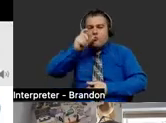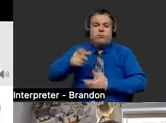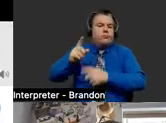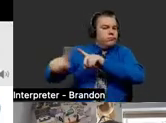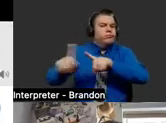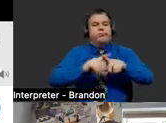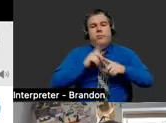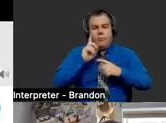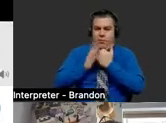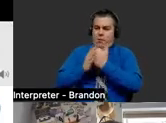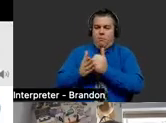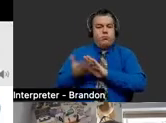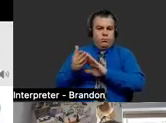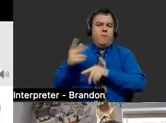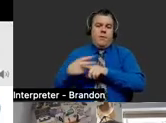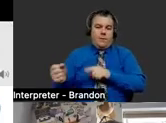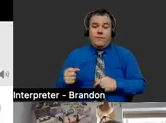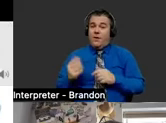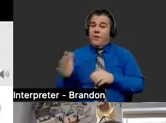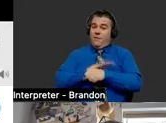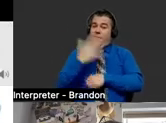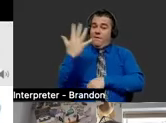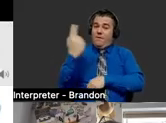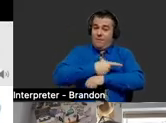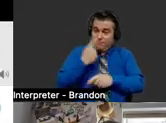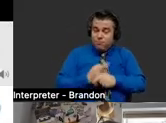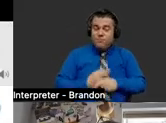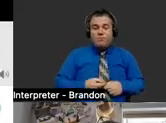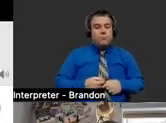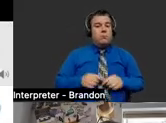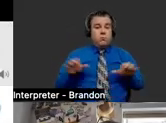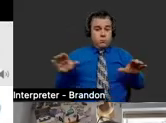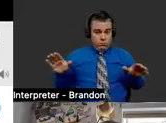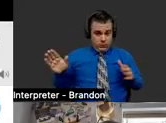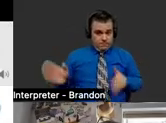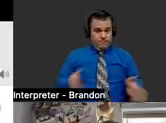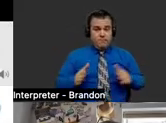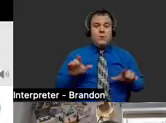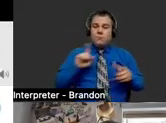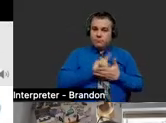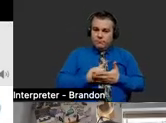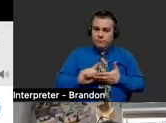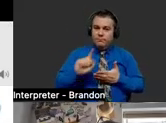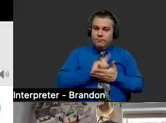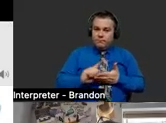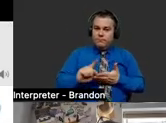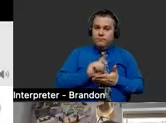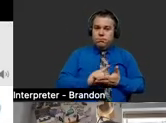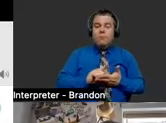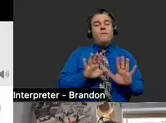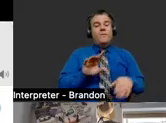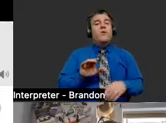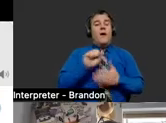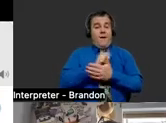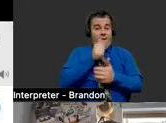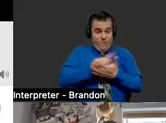covers all 5 days, right? And then we plan to do this week after week after week. So every week, new group, add